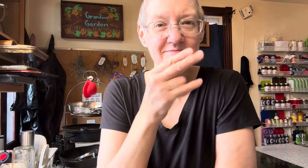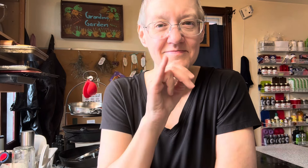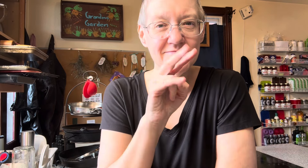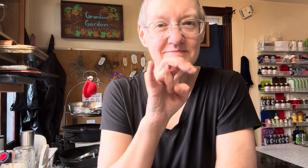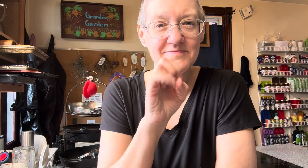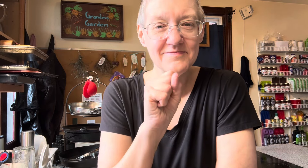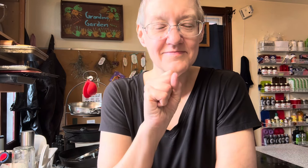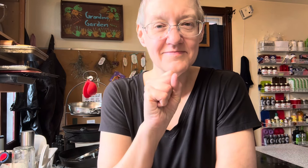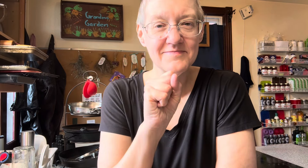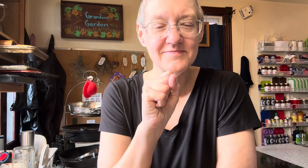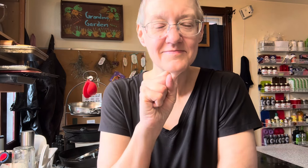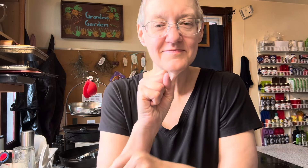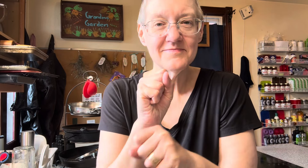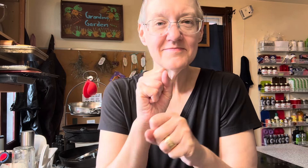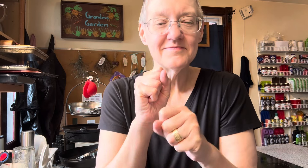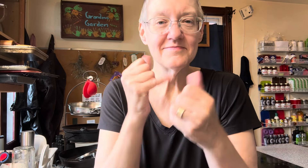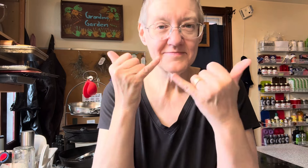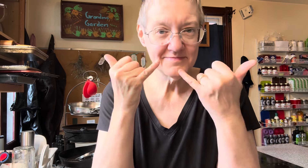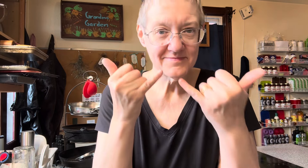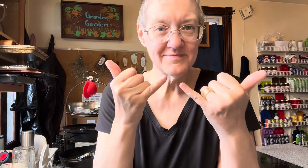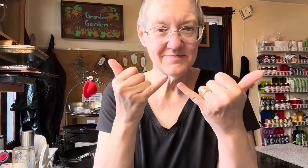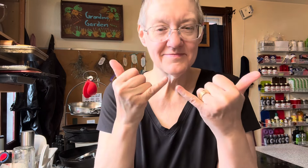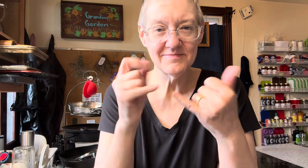and break out in hives.